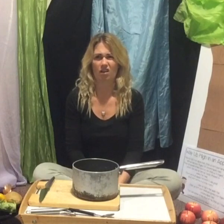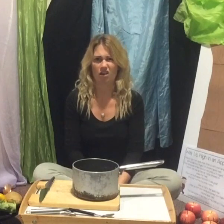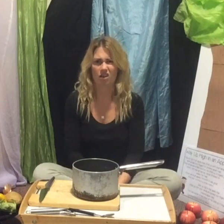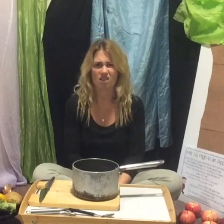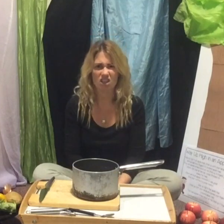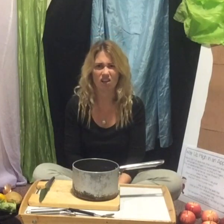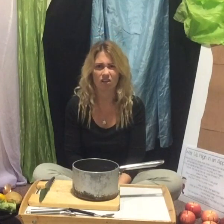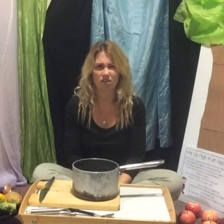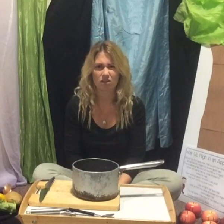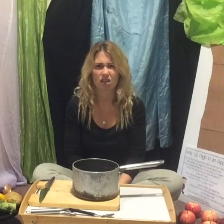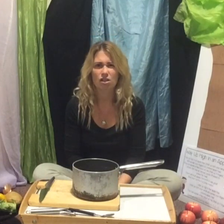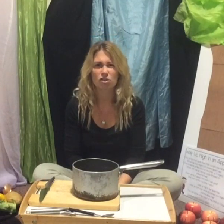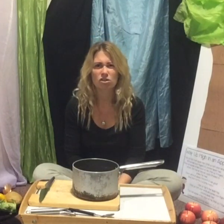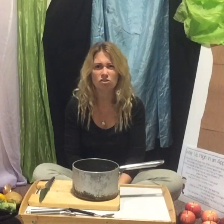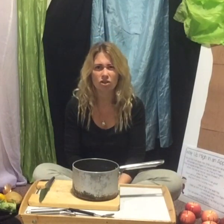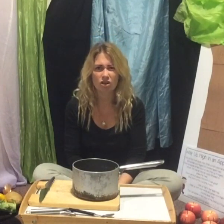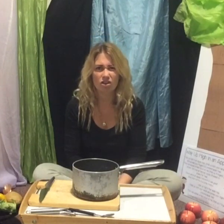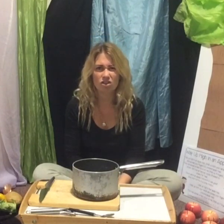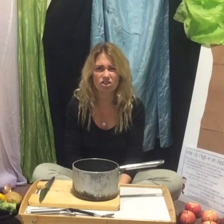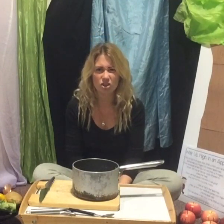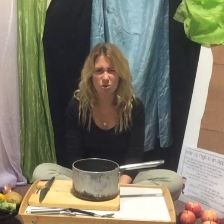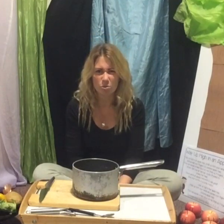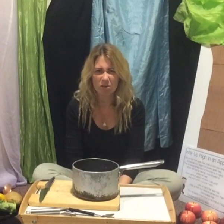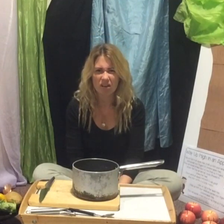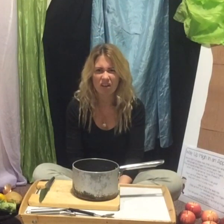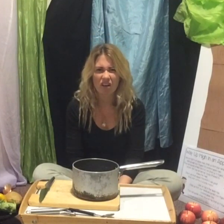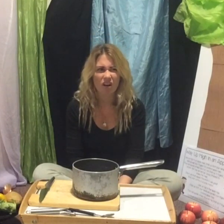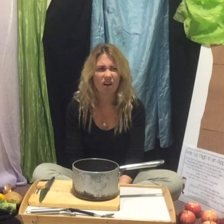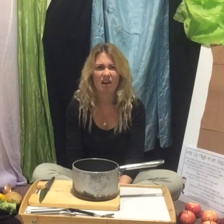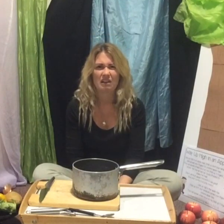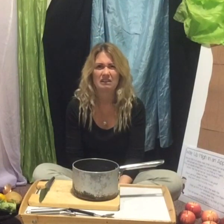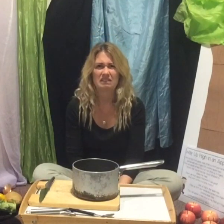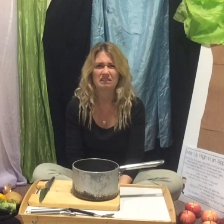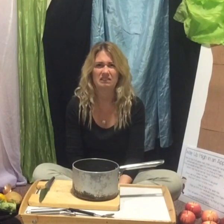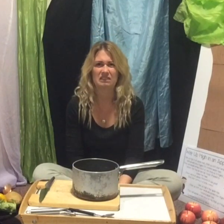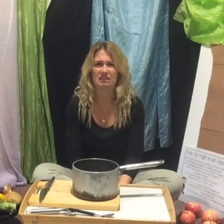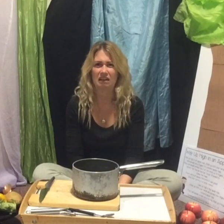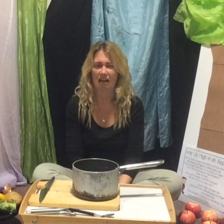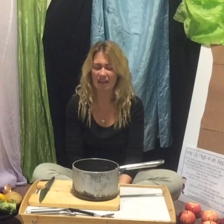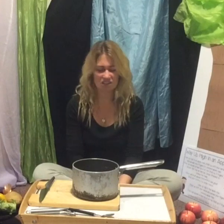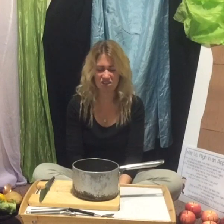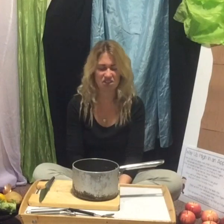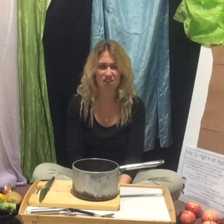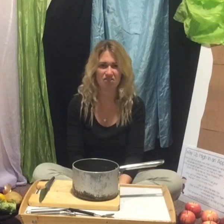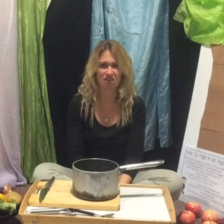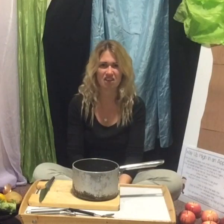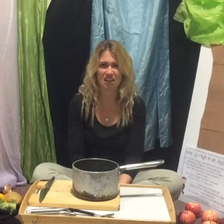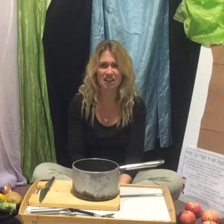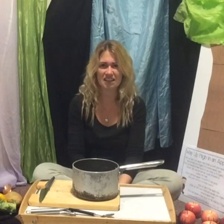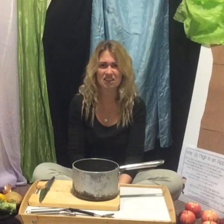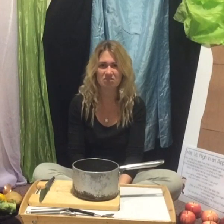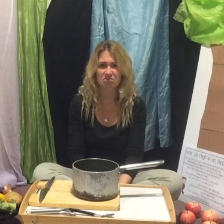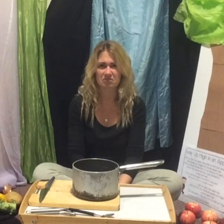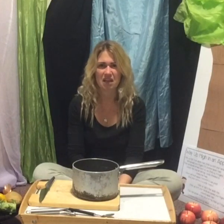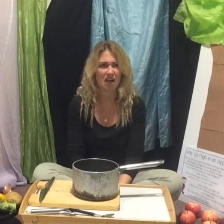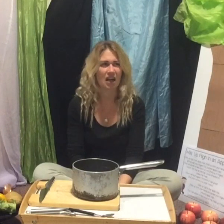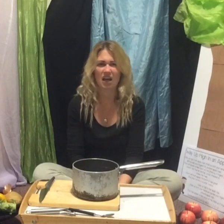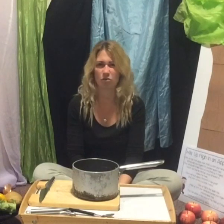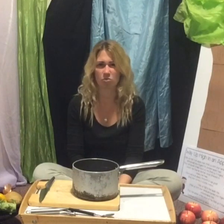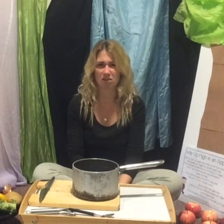And the child looked. Stone soup? Ugh, that doesn't sound very nice. I won't be